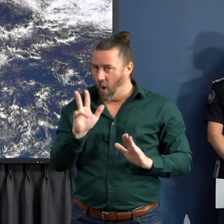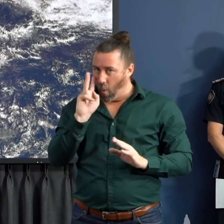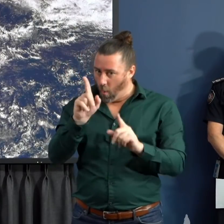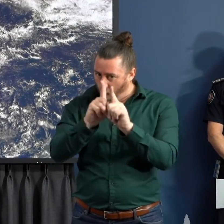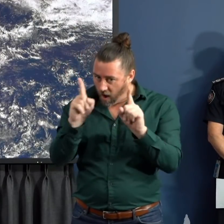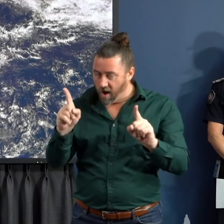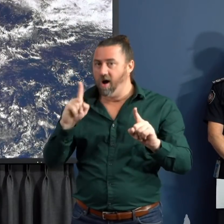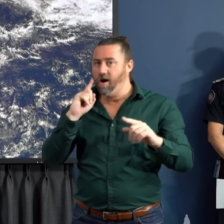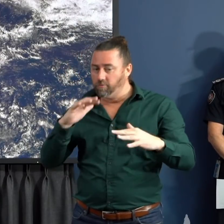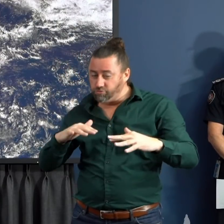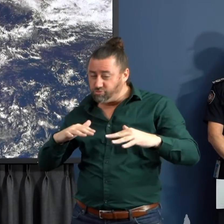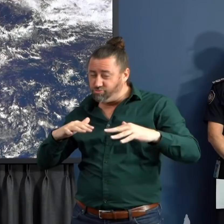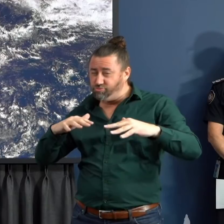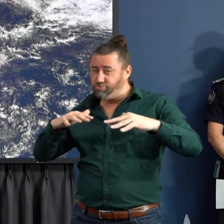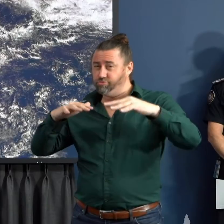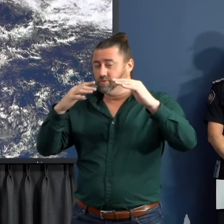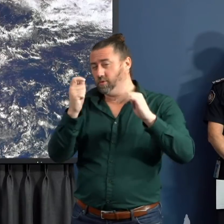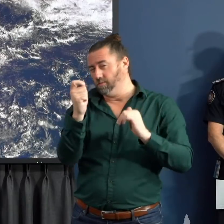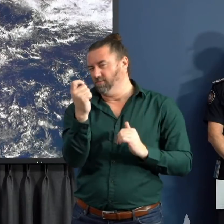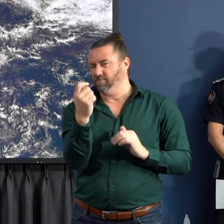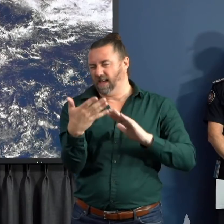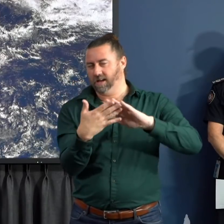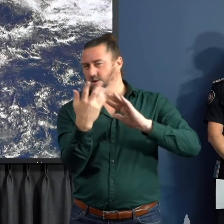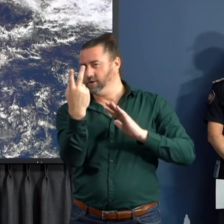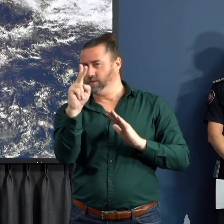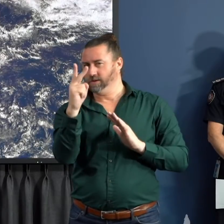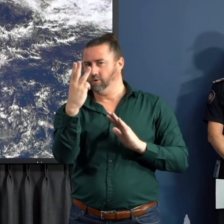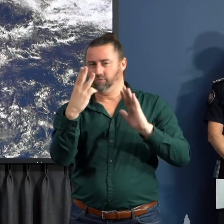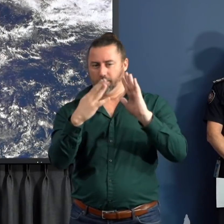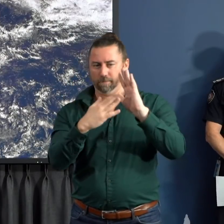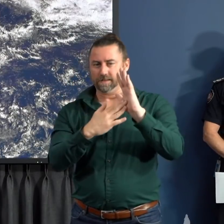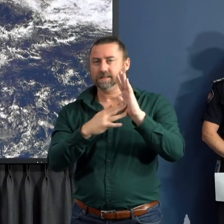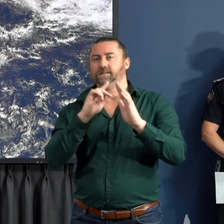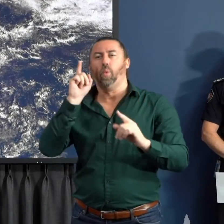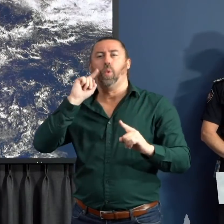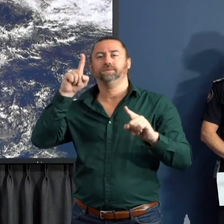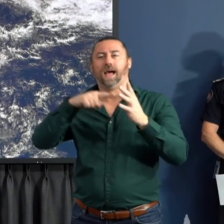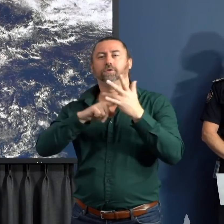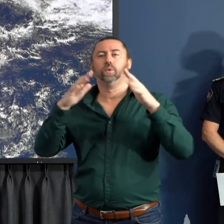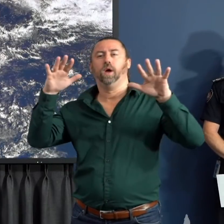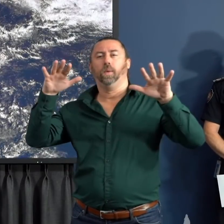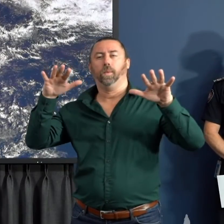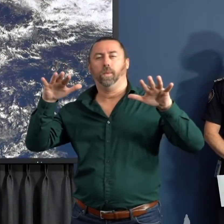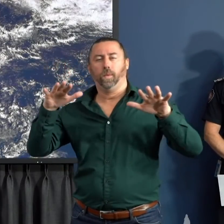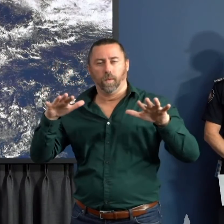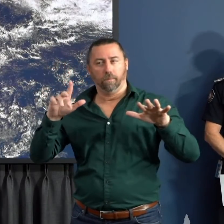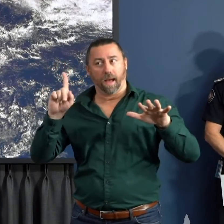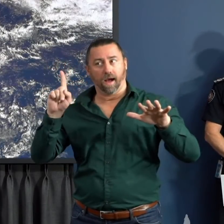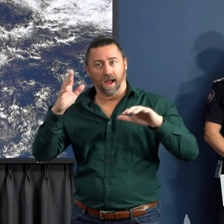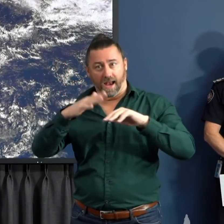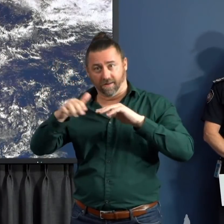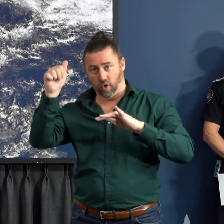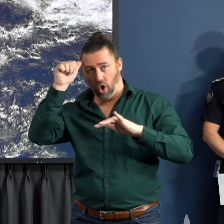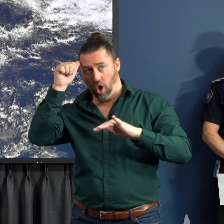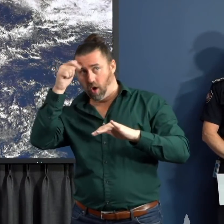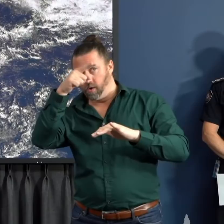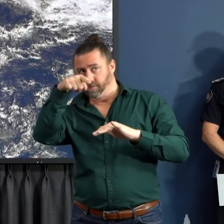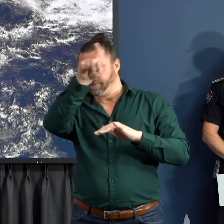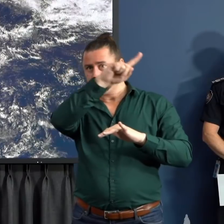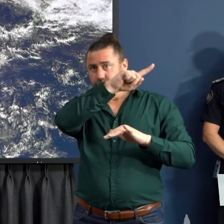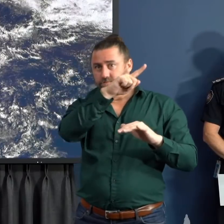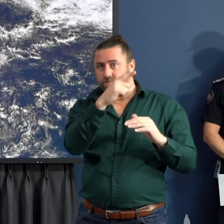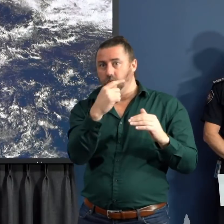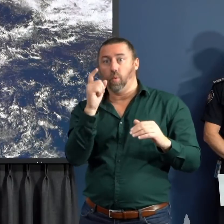reached a peak of around 23 metres and is now declining. But as the Premier indicated, we're watching very closely because there are further falls in that